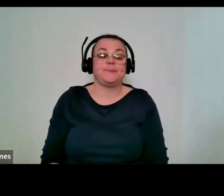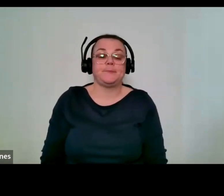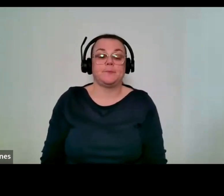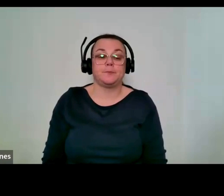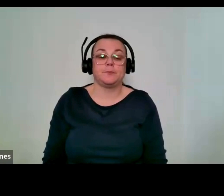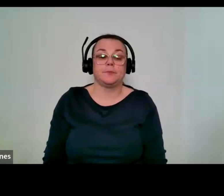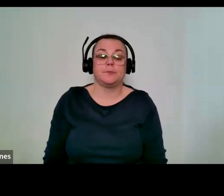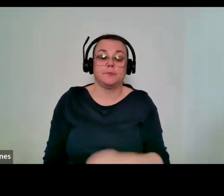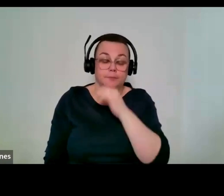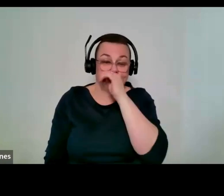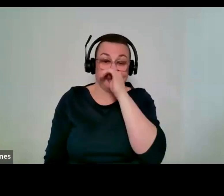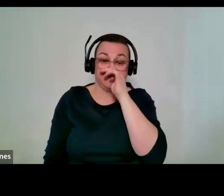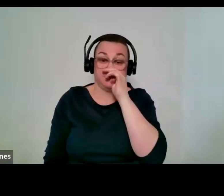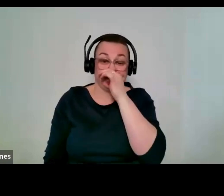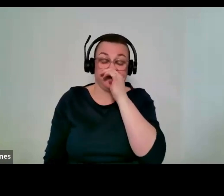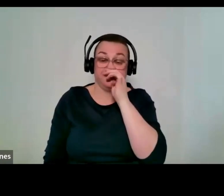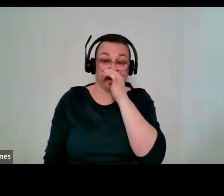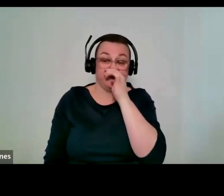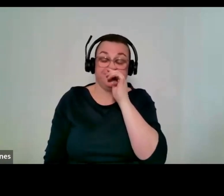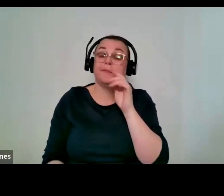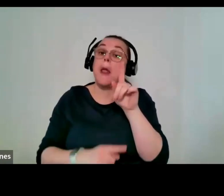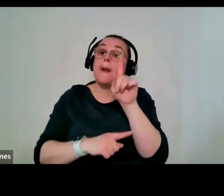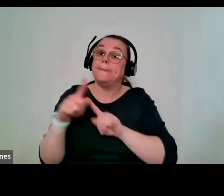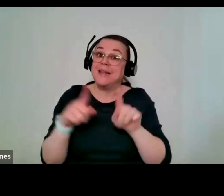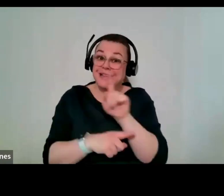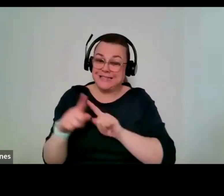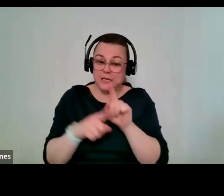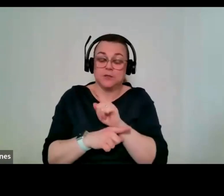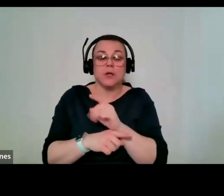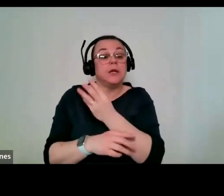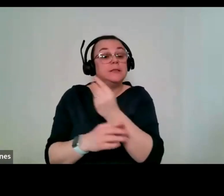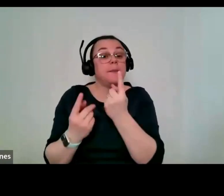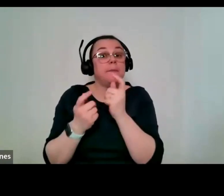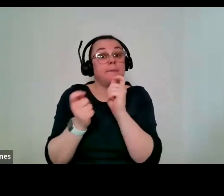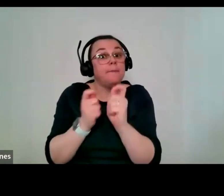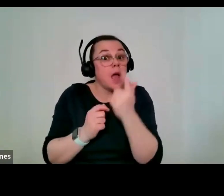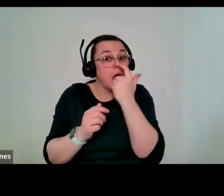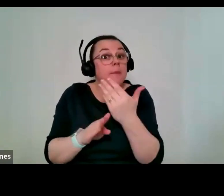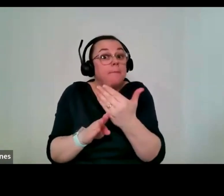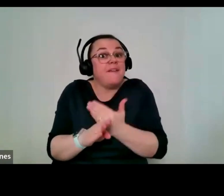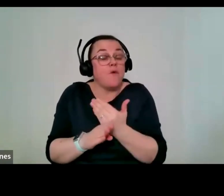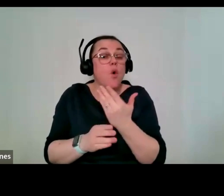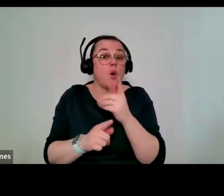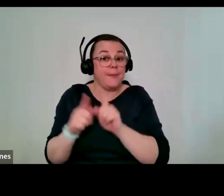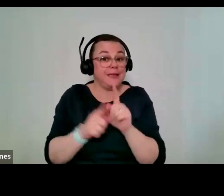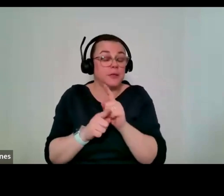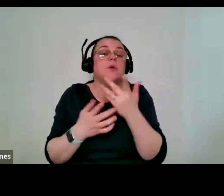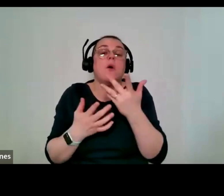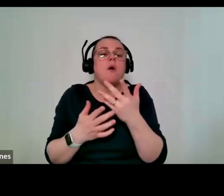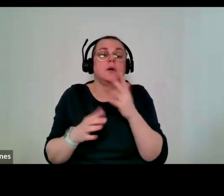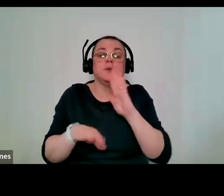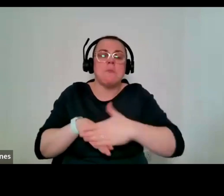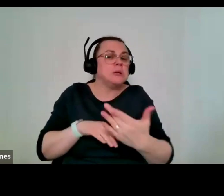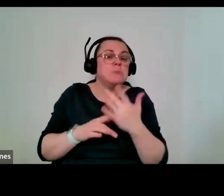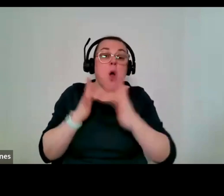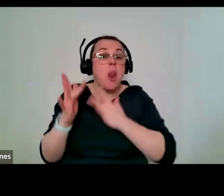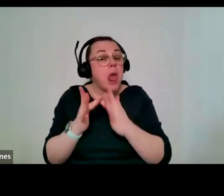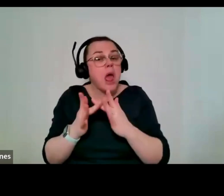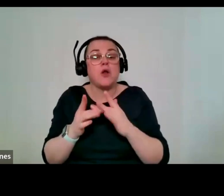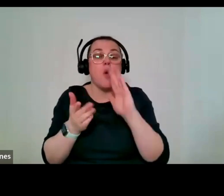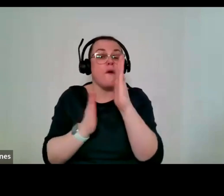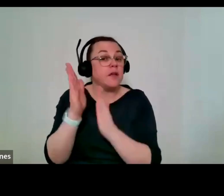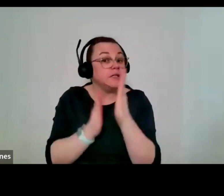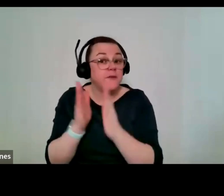In terms of meetings, some adjustments you can make before those meetings, whether they're online or offline.